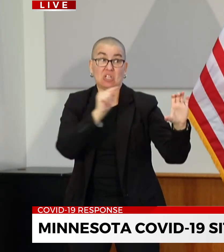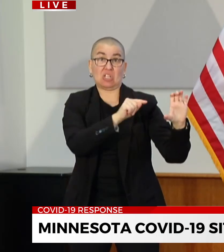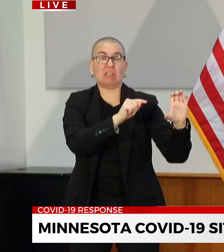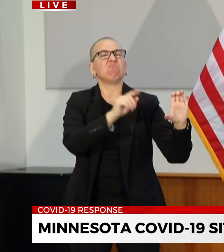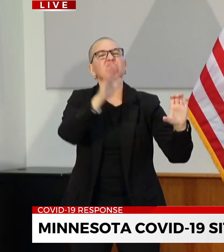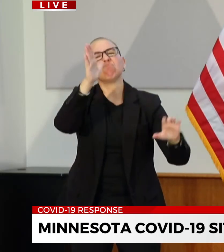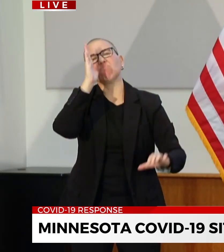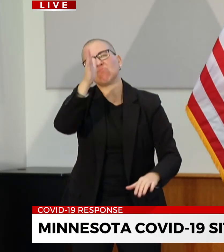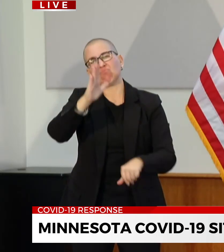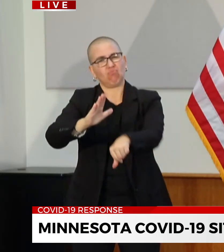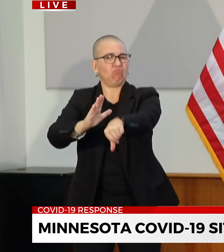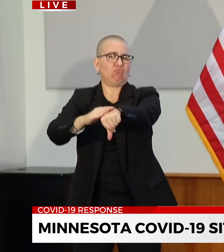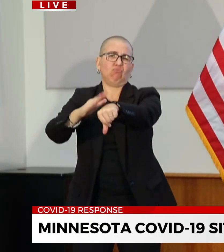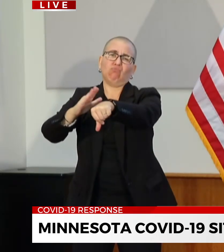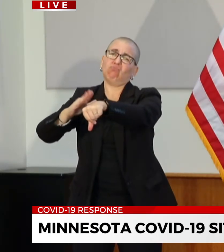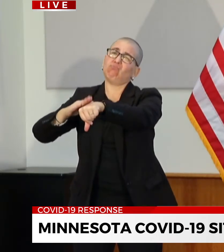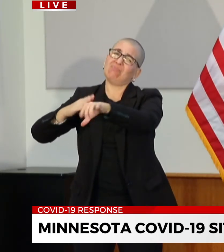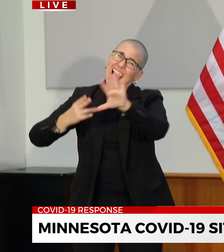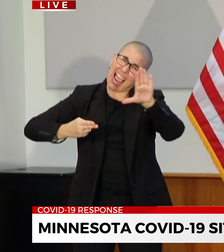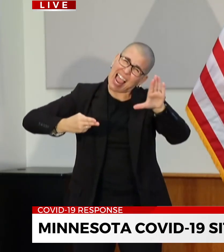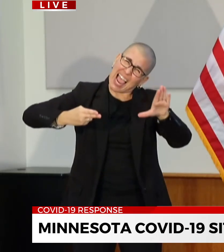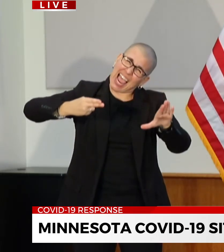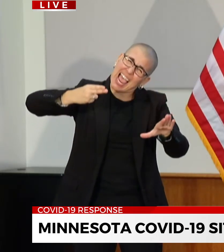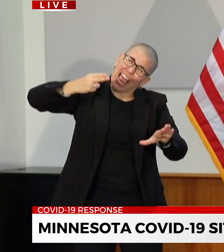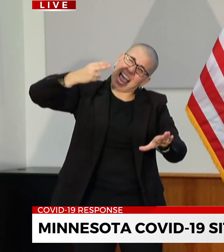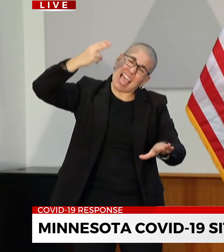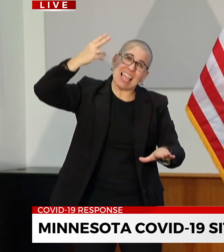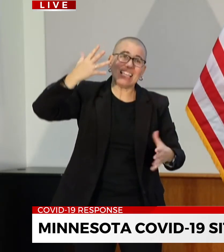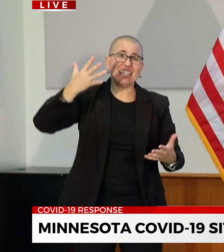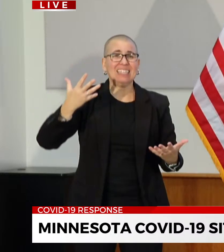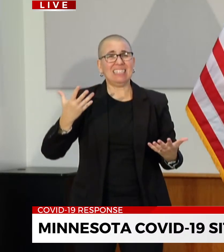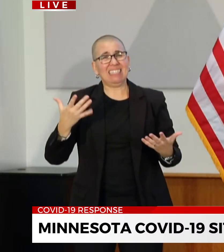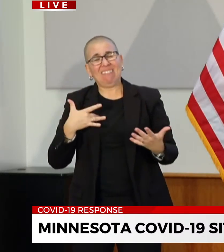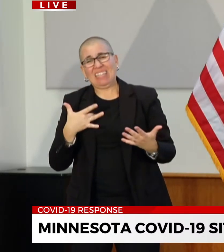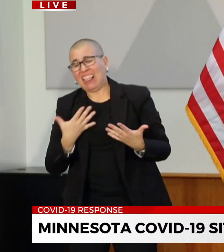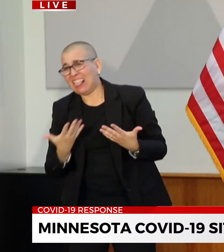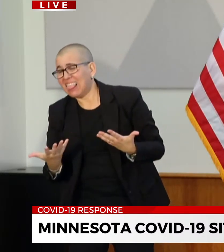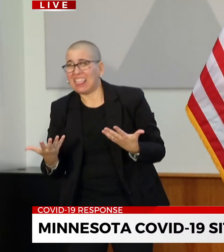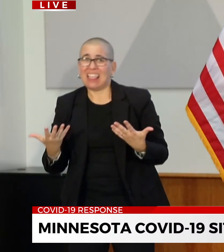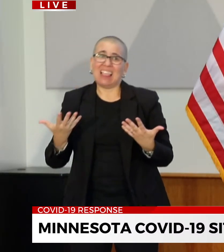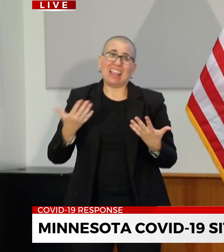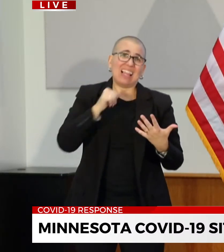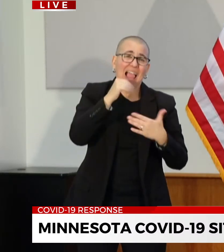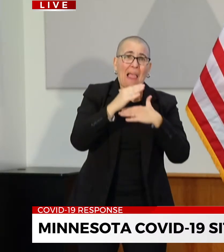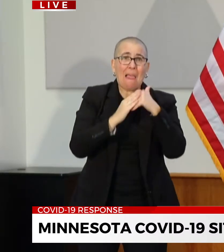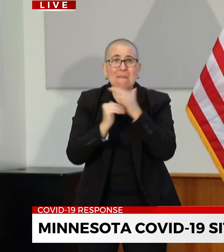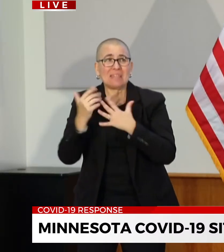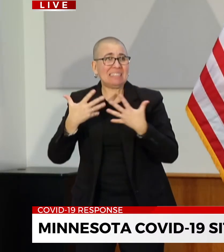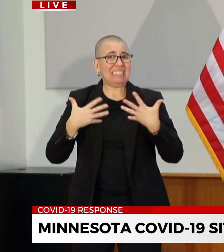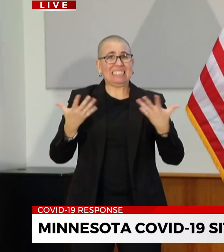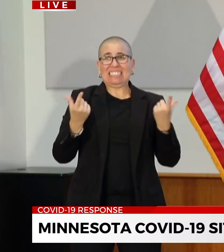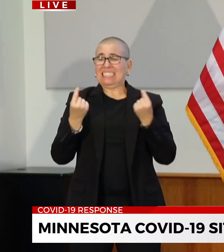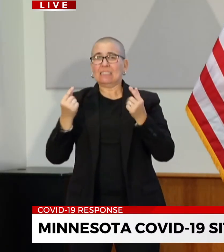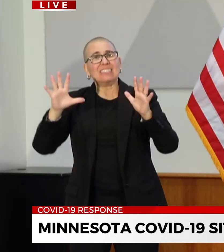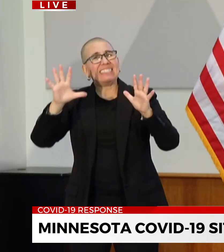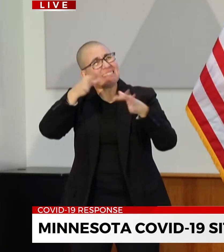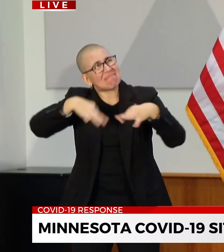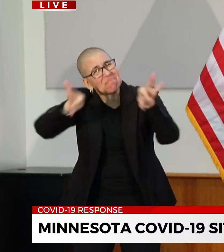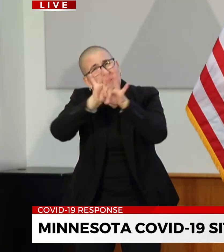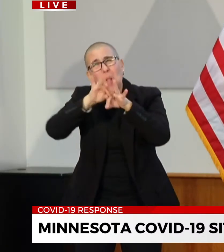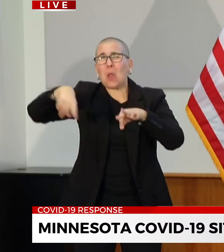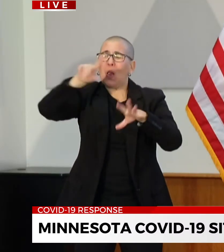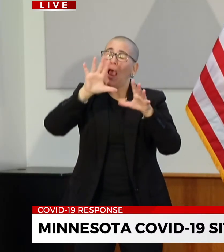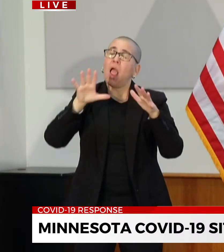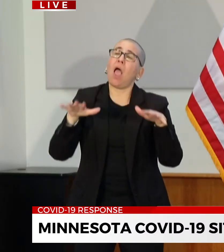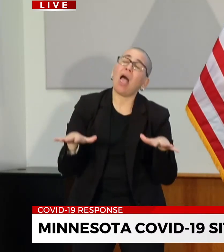day of data can't make us feel too comfortable, even 1 week of data can't get us feeling too comfortable either. Looking at the longer-term trends